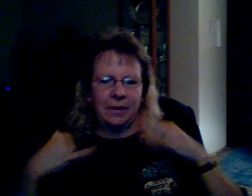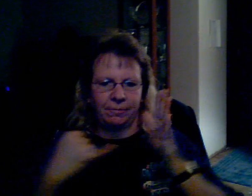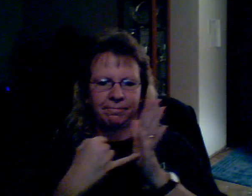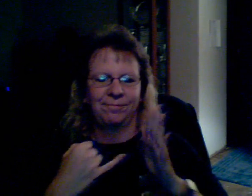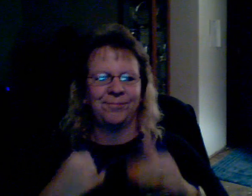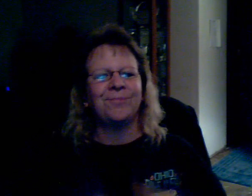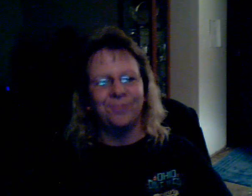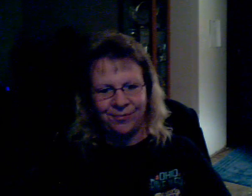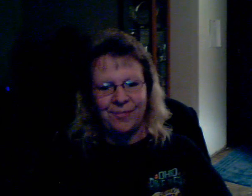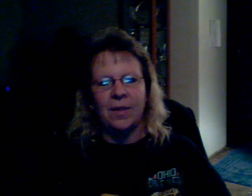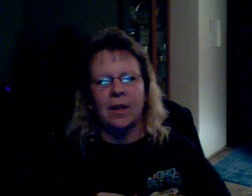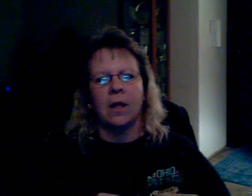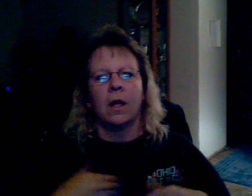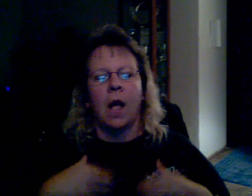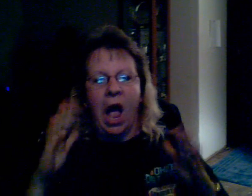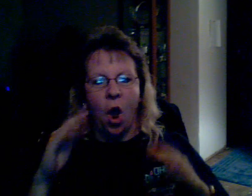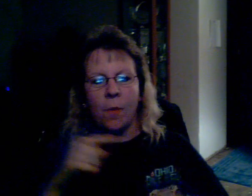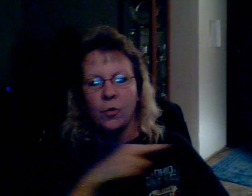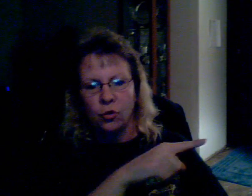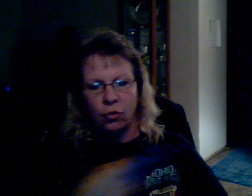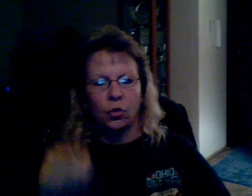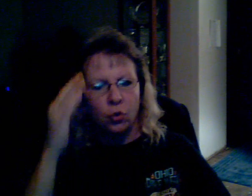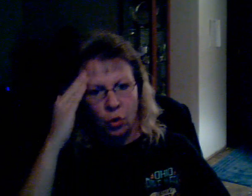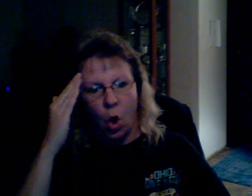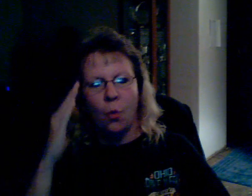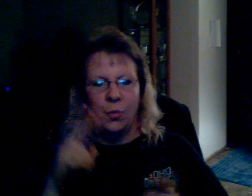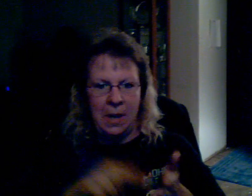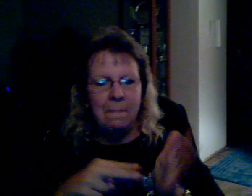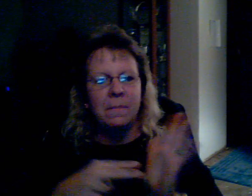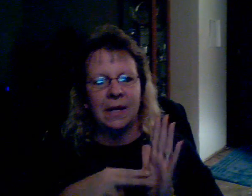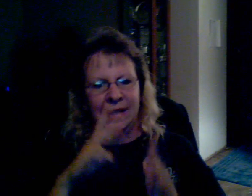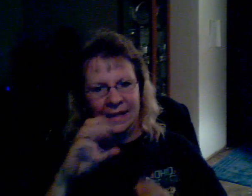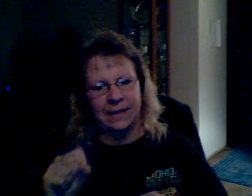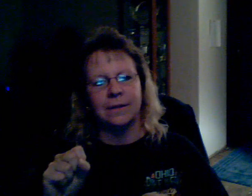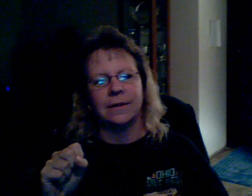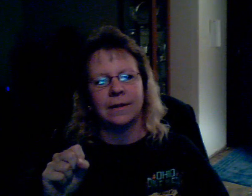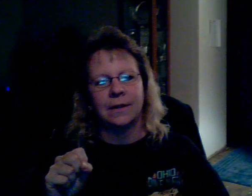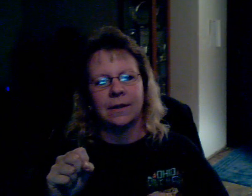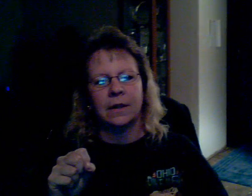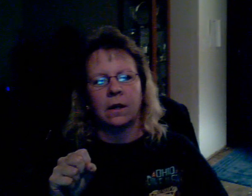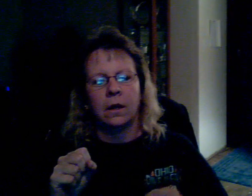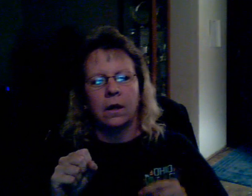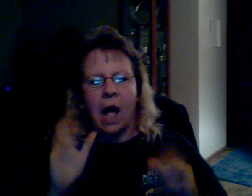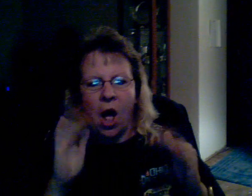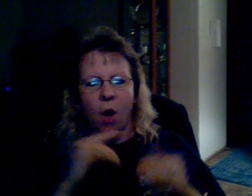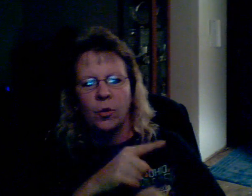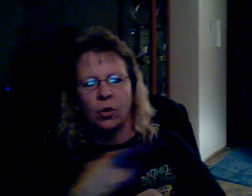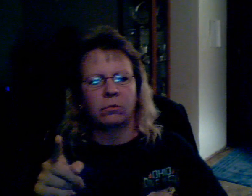never seen it. See, But I'm going